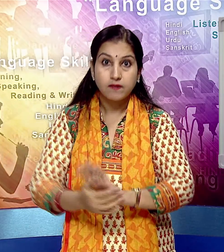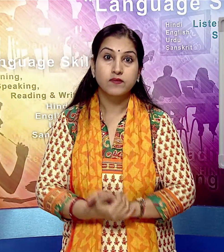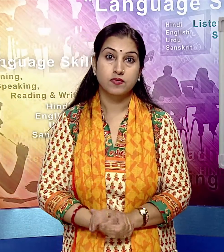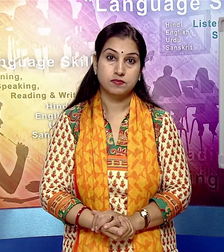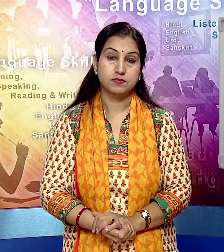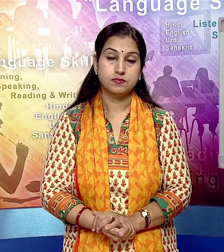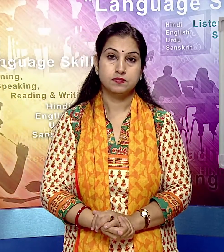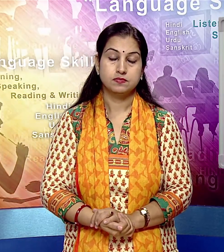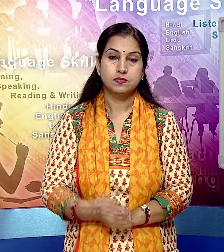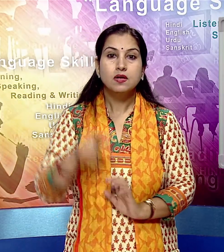Let us understand